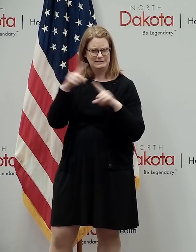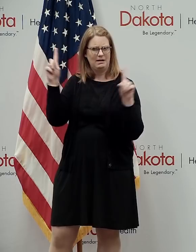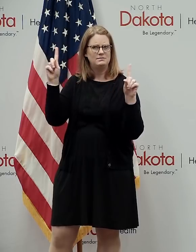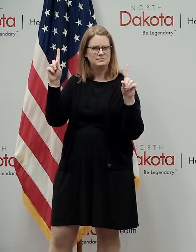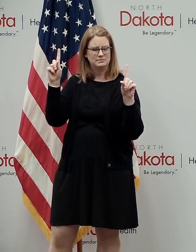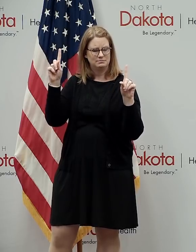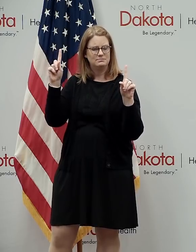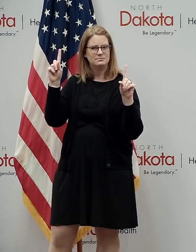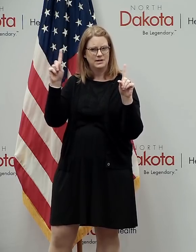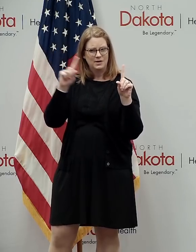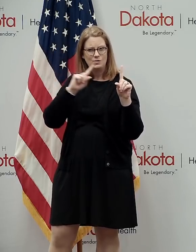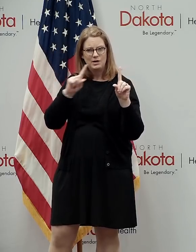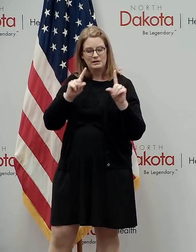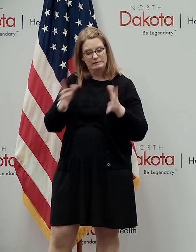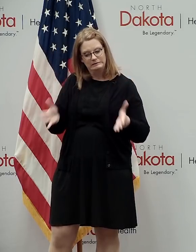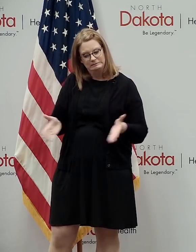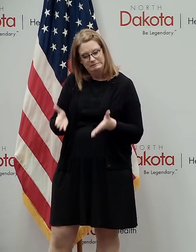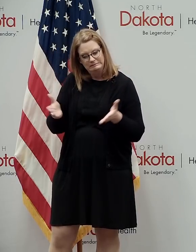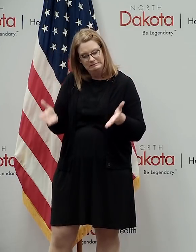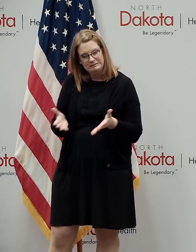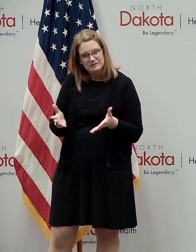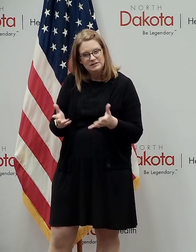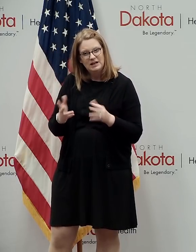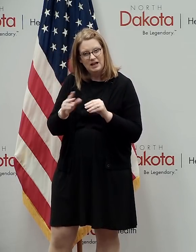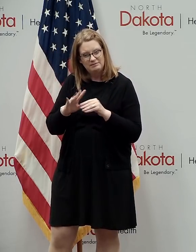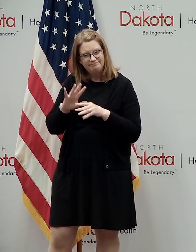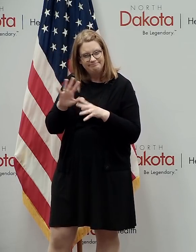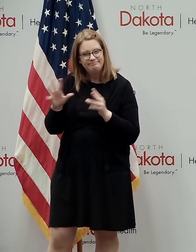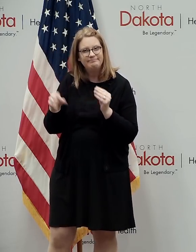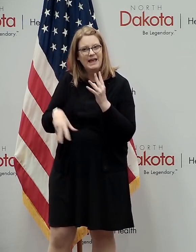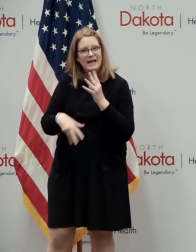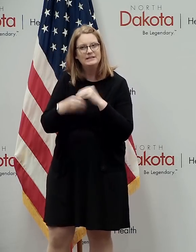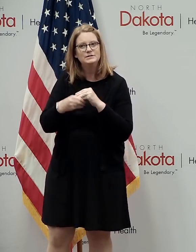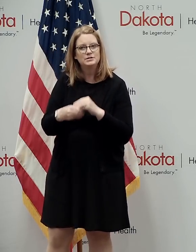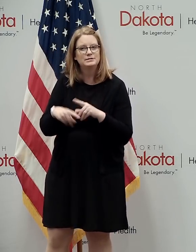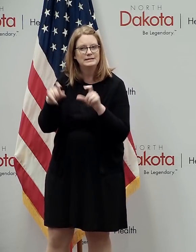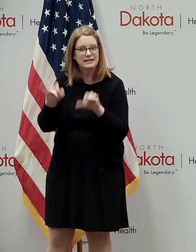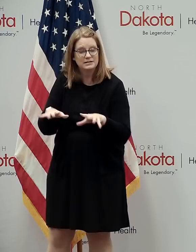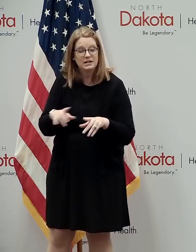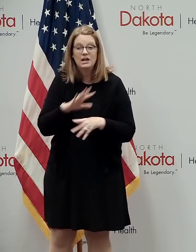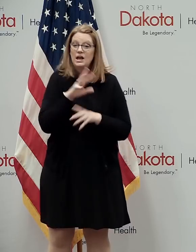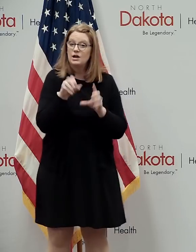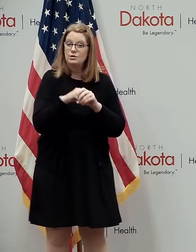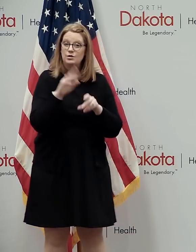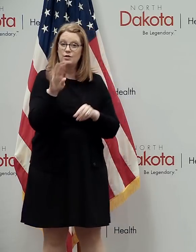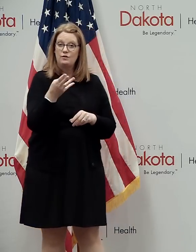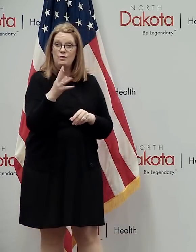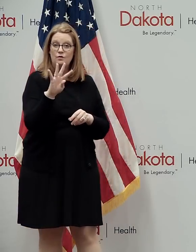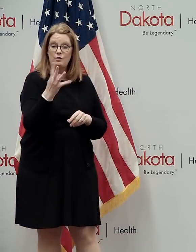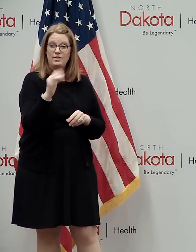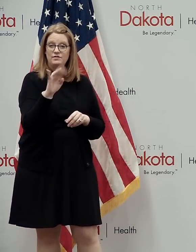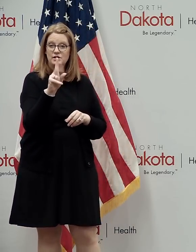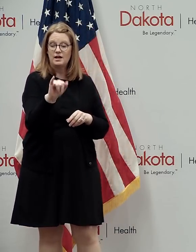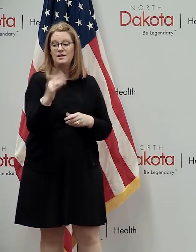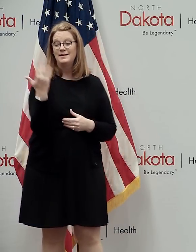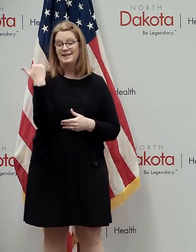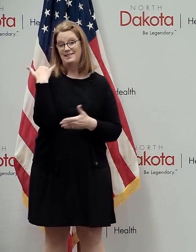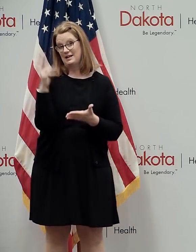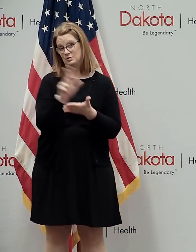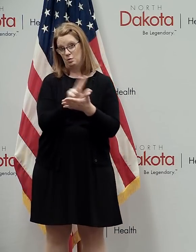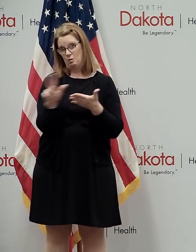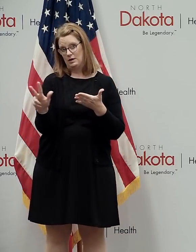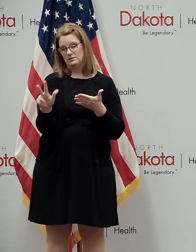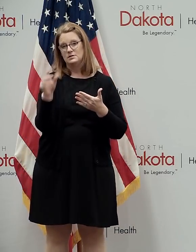of driving testing in North Dakota and even over the 4th of July. So if we look back over the last 3 weeks, we